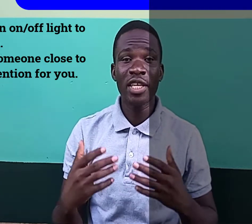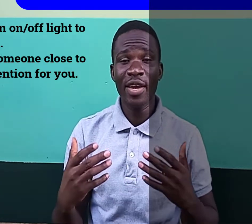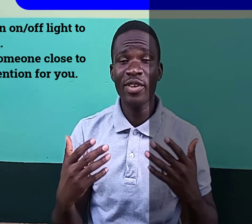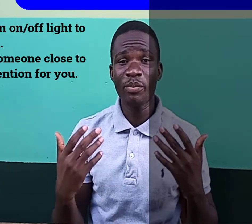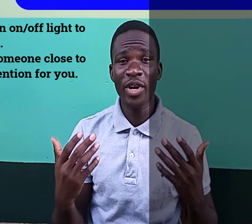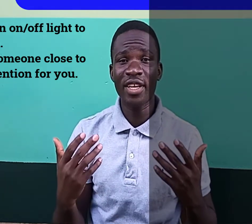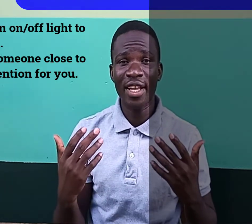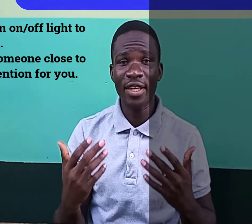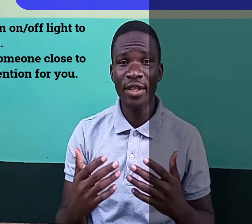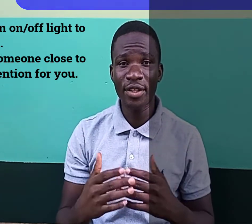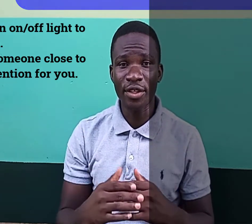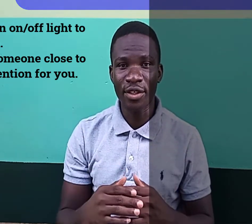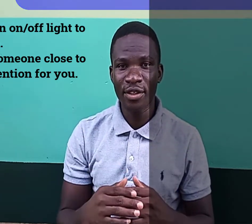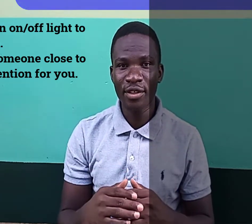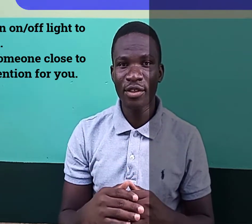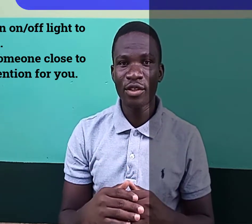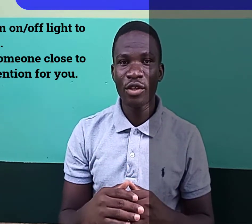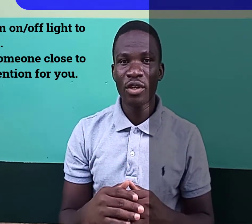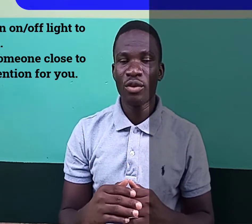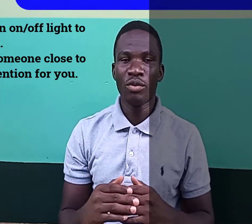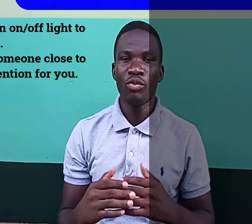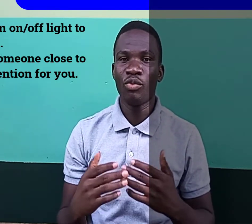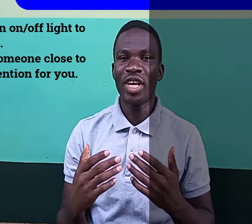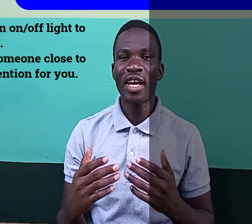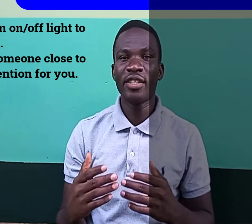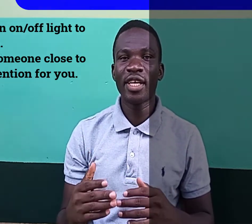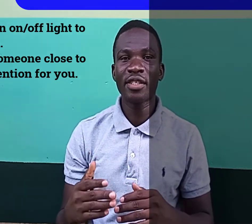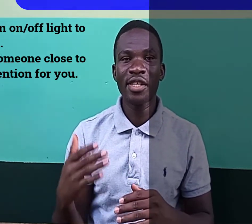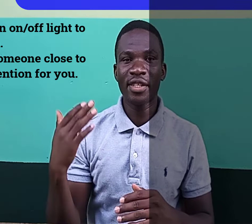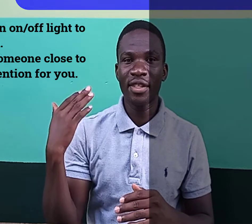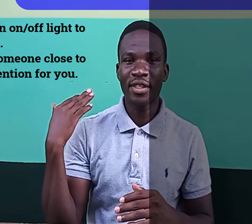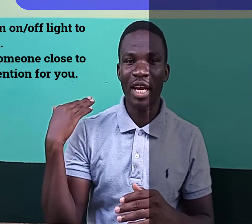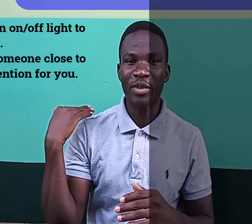hearing impaired attention, we can gently tap them,